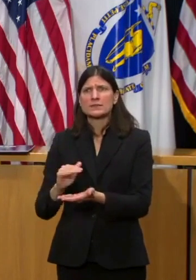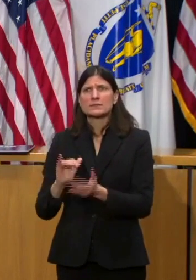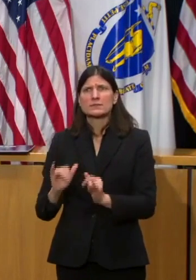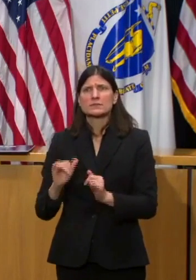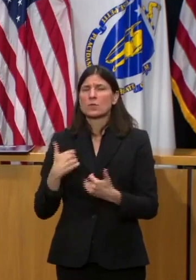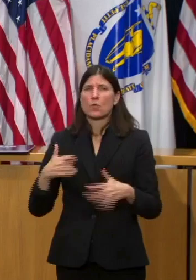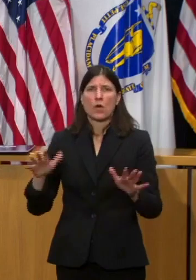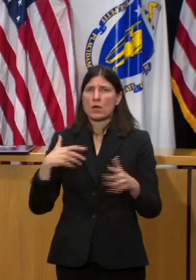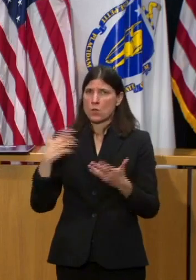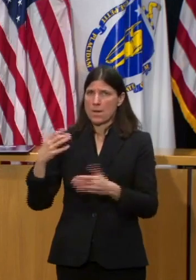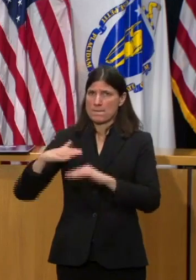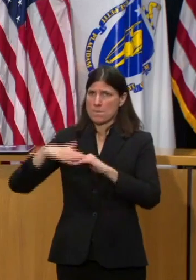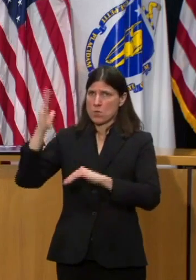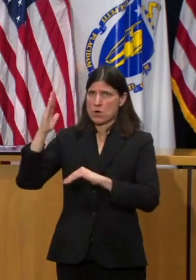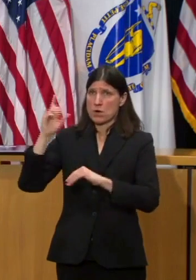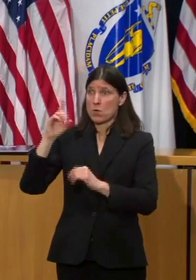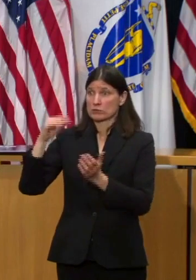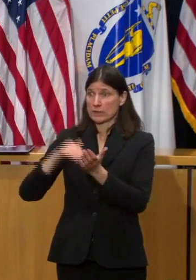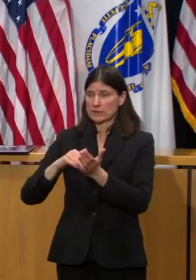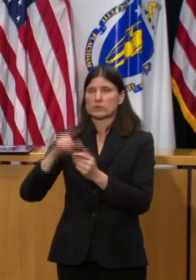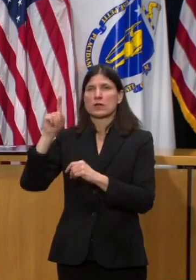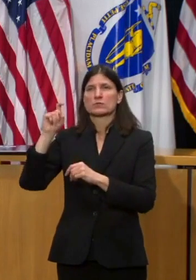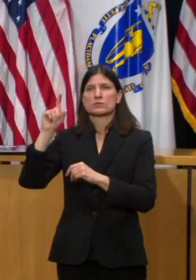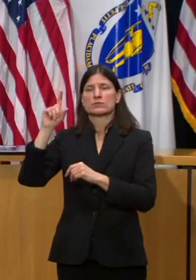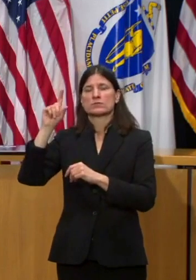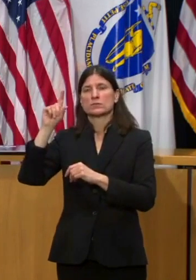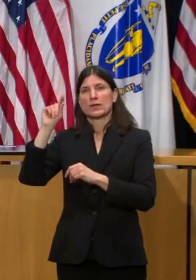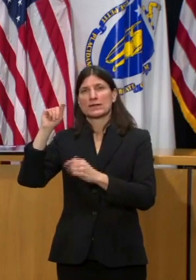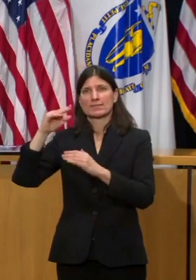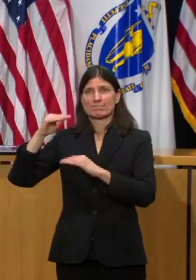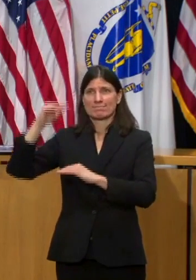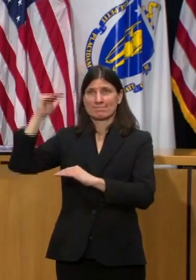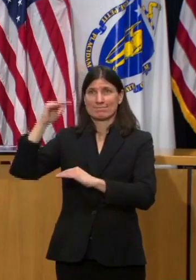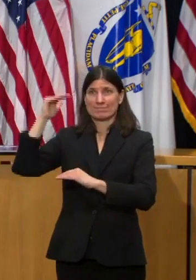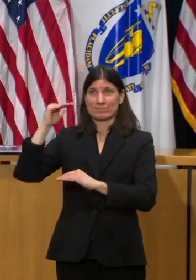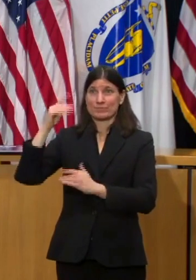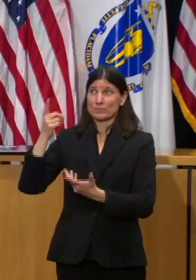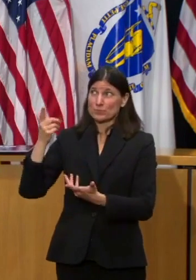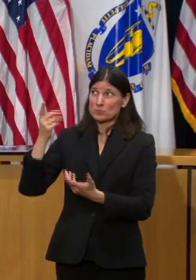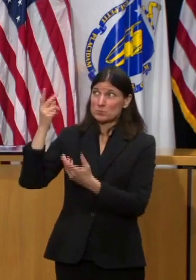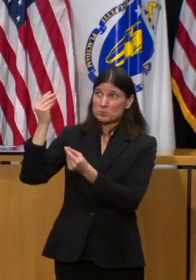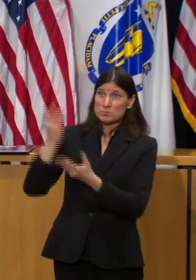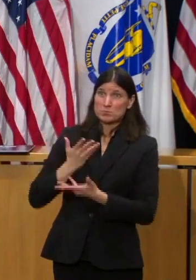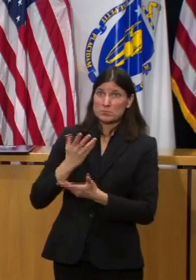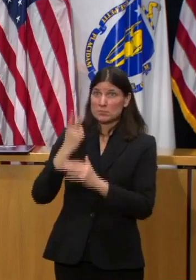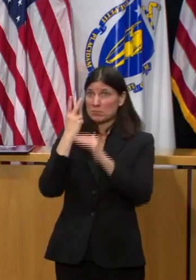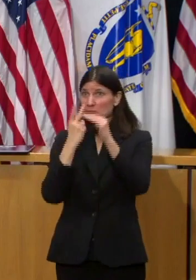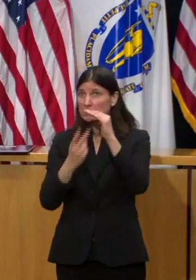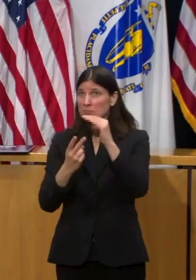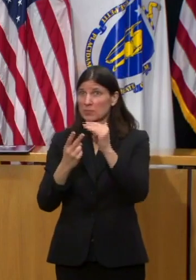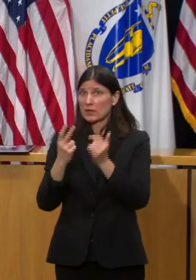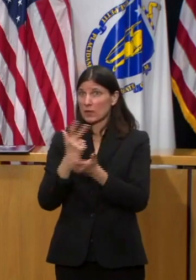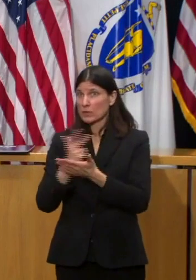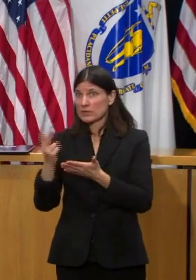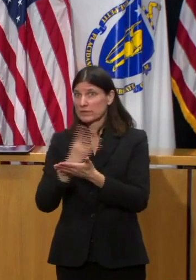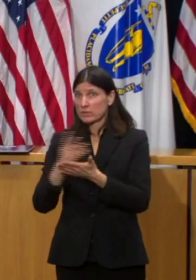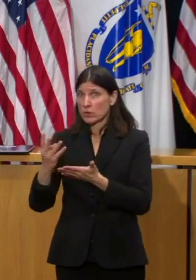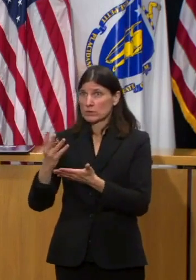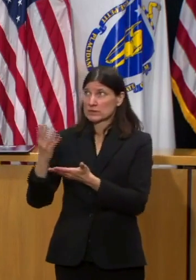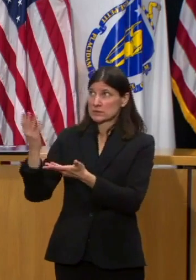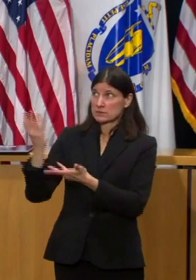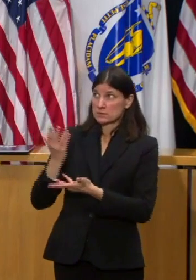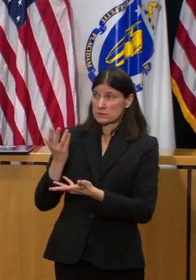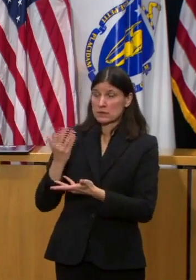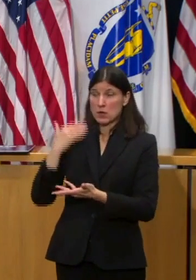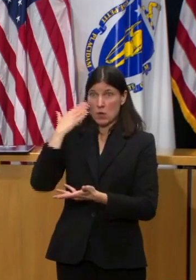could make decisions about where the vaccine is going to go over the next 3 or 4 weeks. We could say that to the provider community. People could then